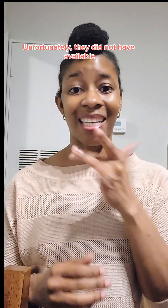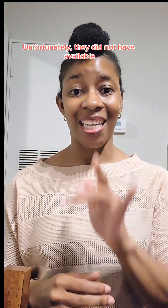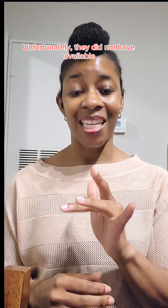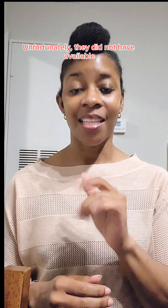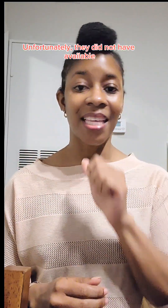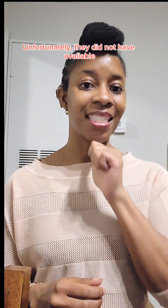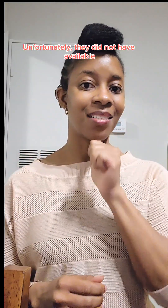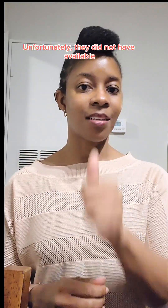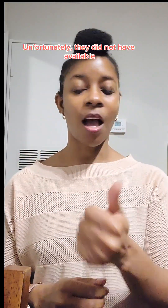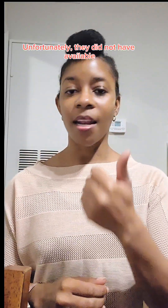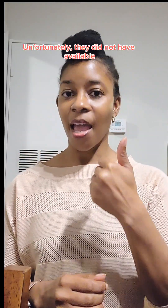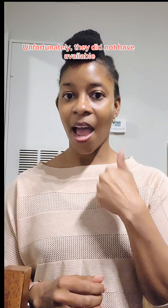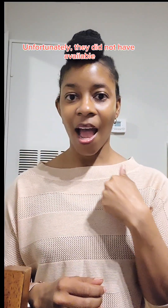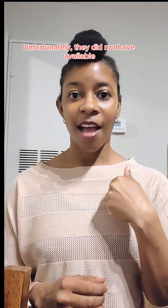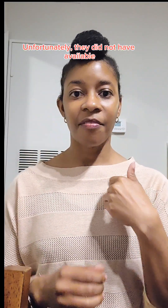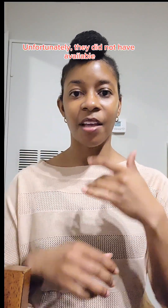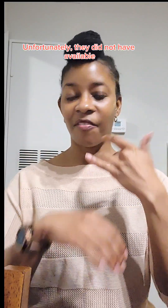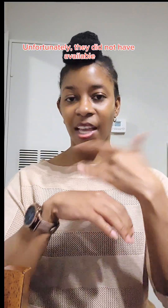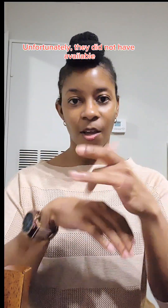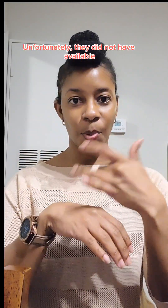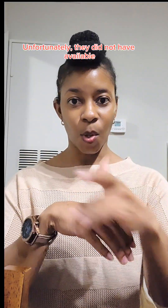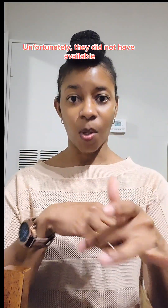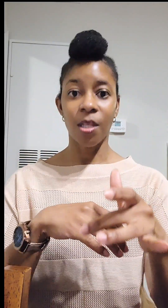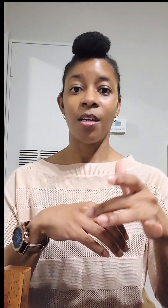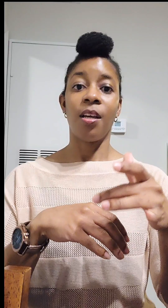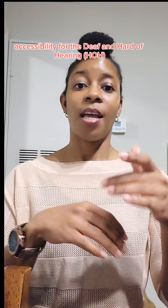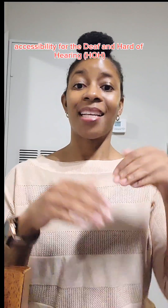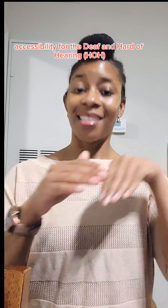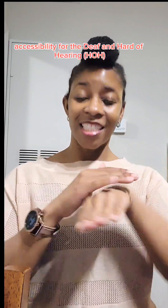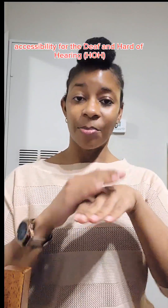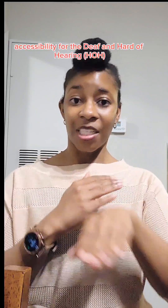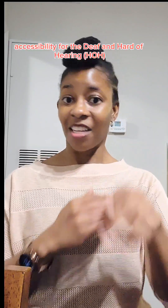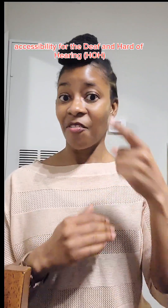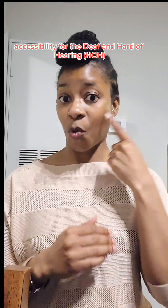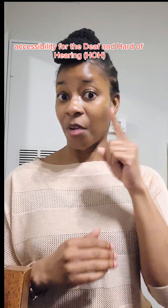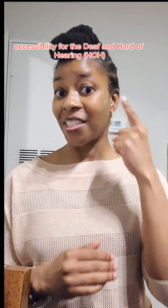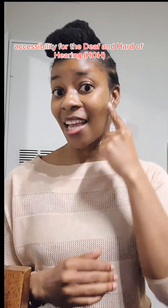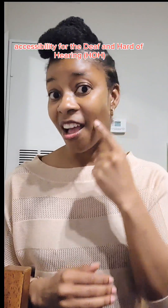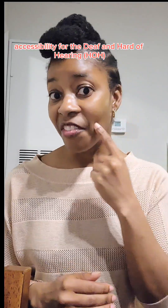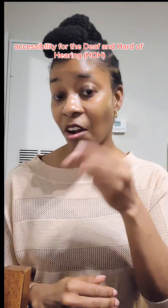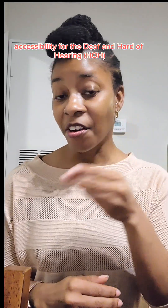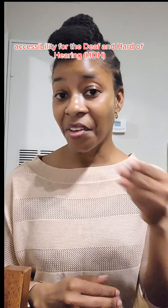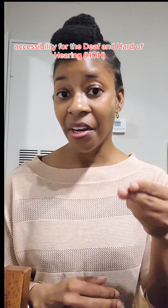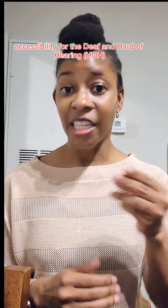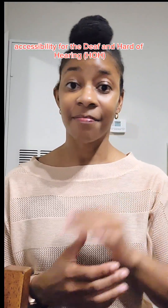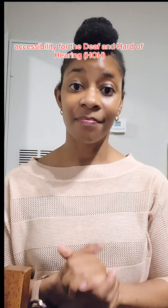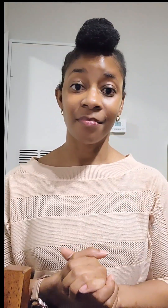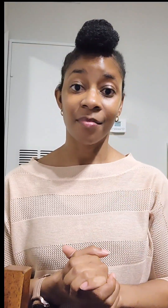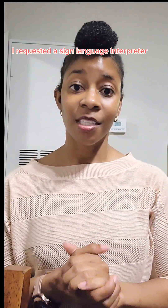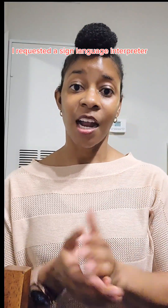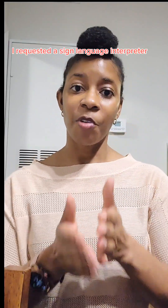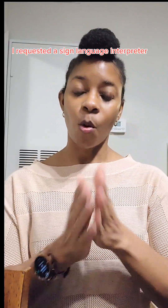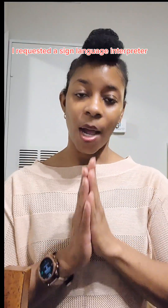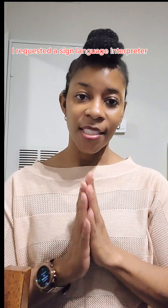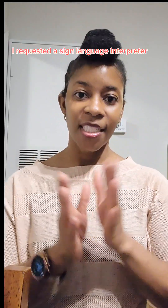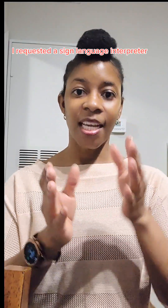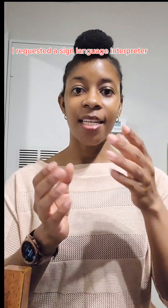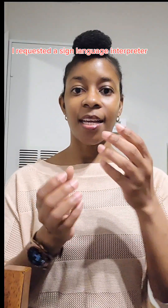Unfortunately, they did not have available accessibility for the deaf and hard of hearing. I requested a